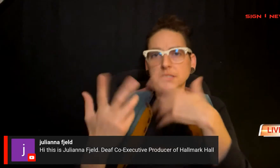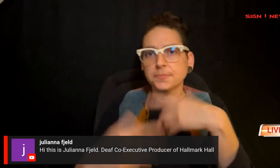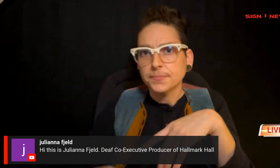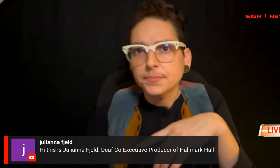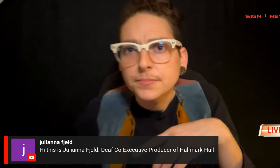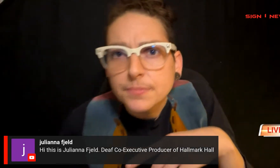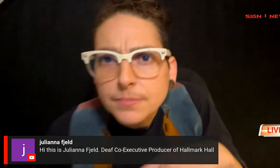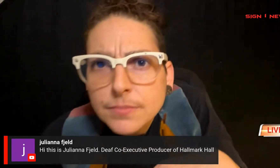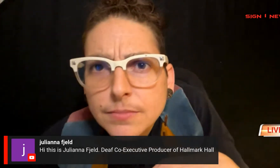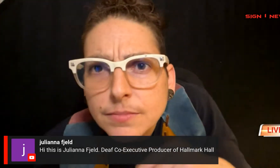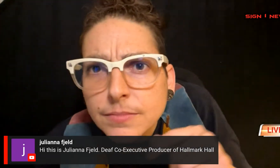This close.